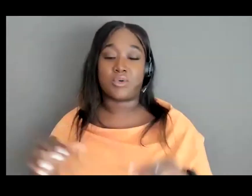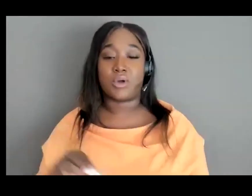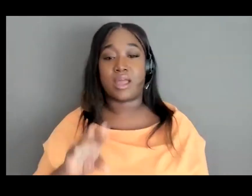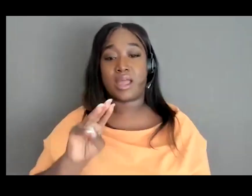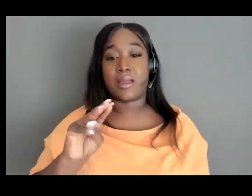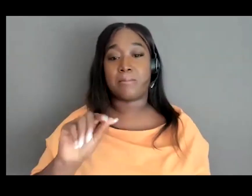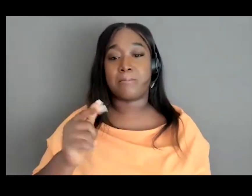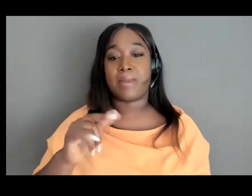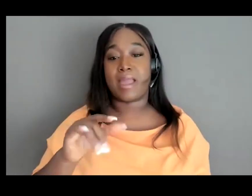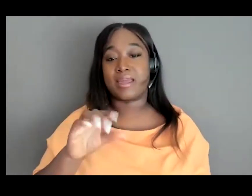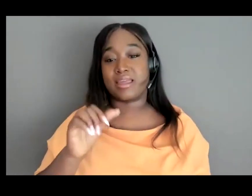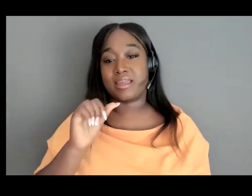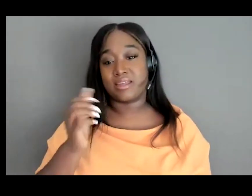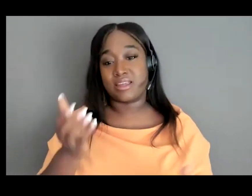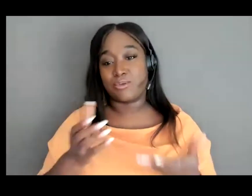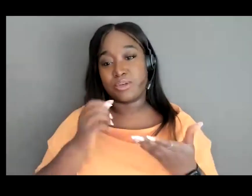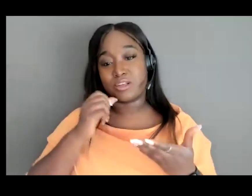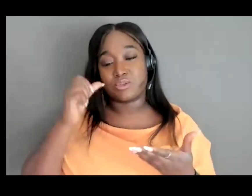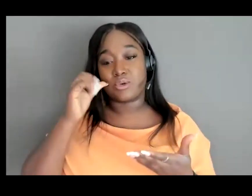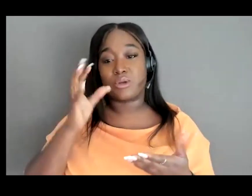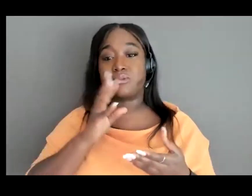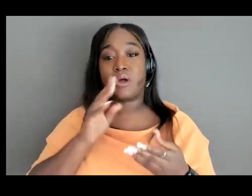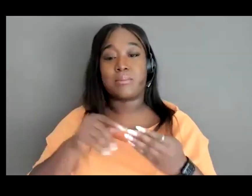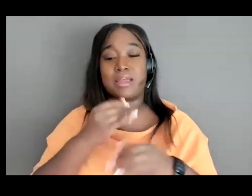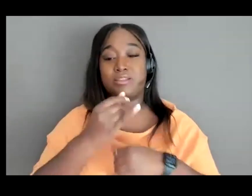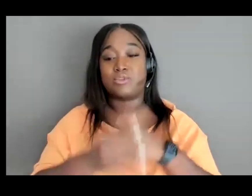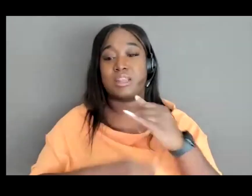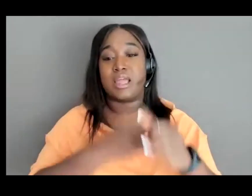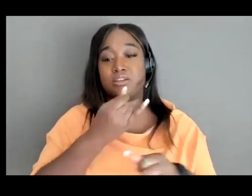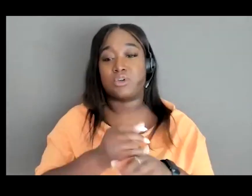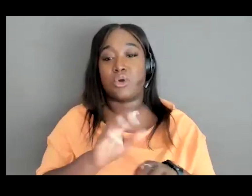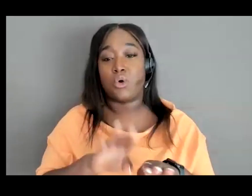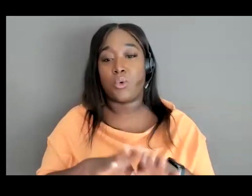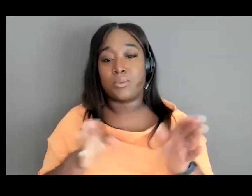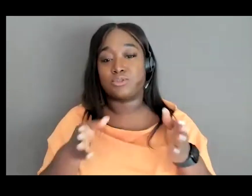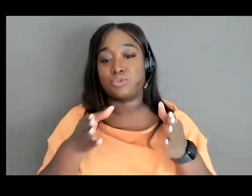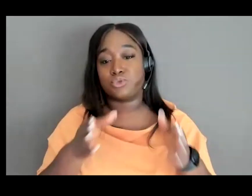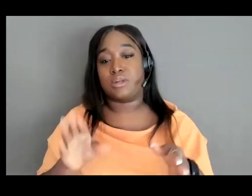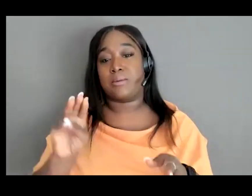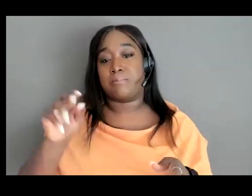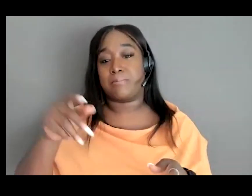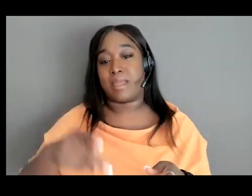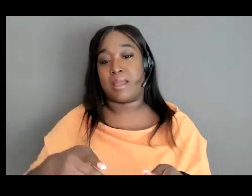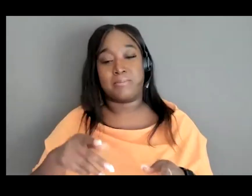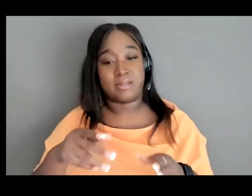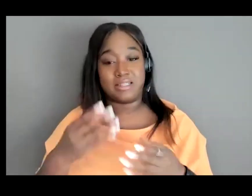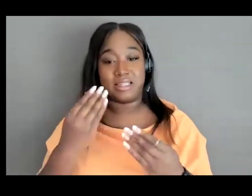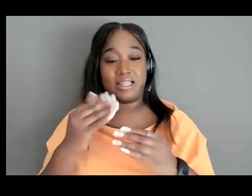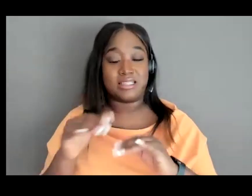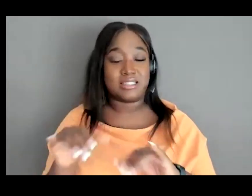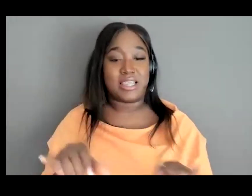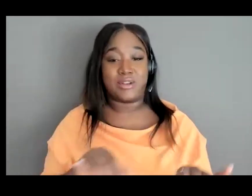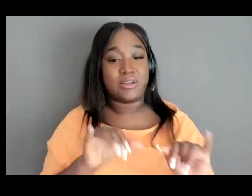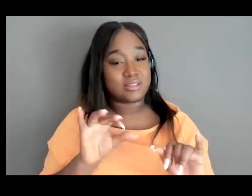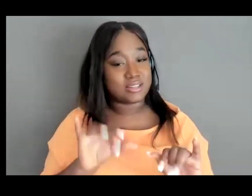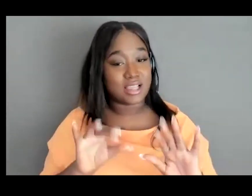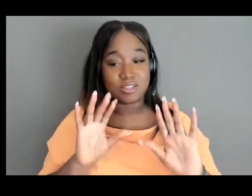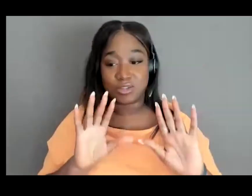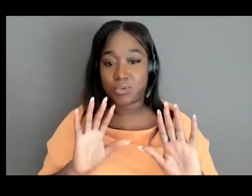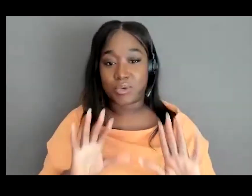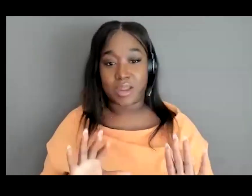yesterday talking about international OpenStreetMap data standards. I mean, that's great.